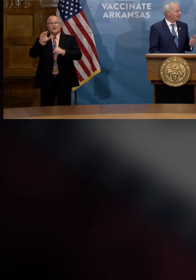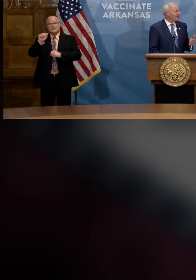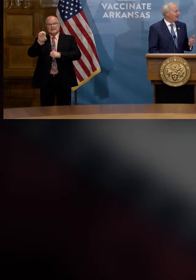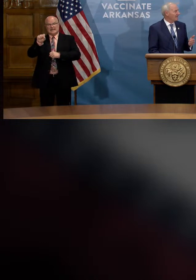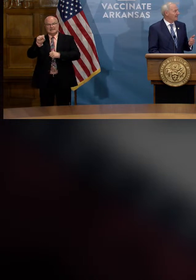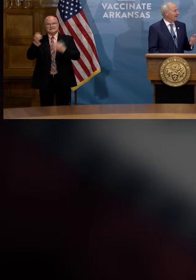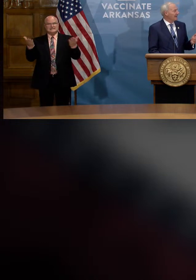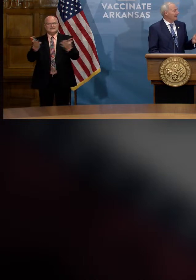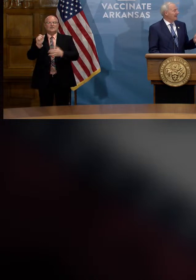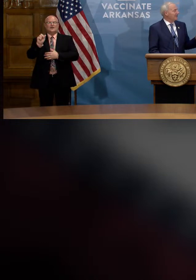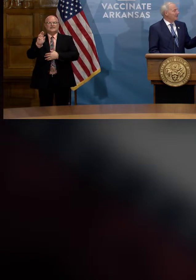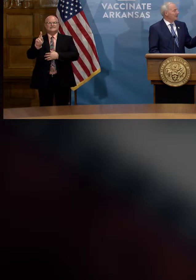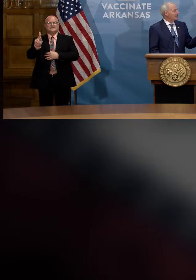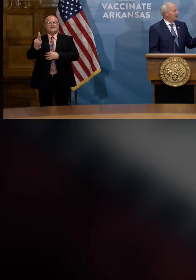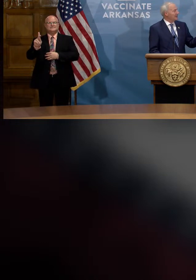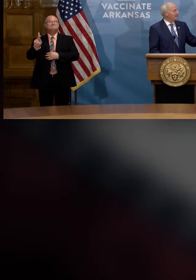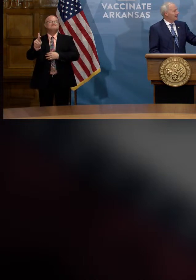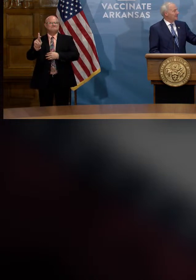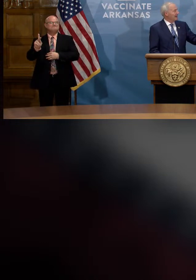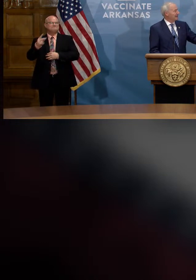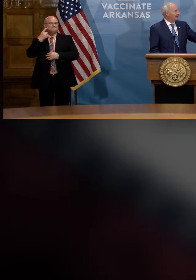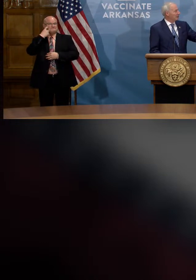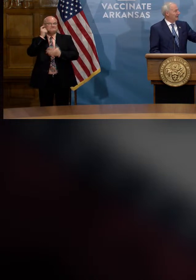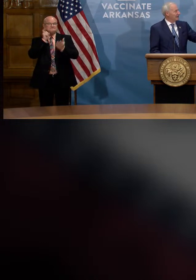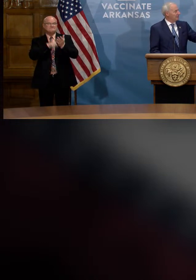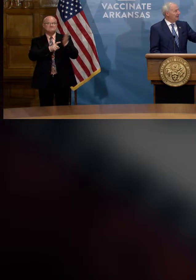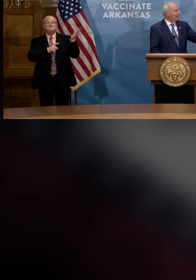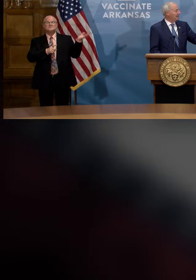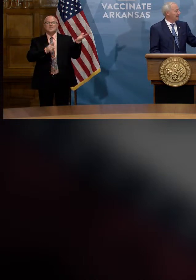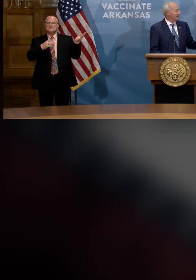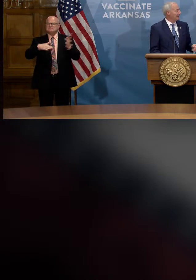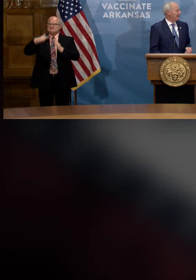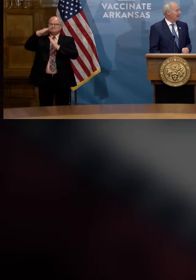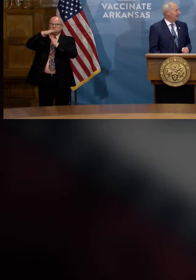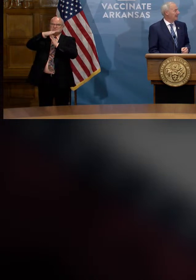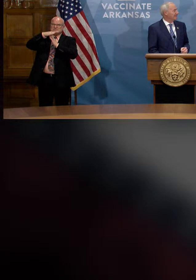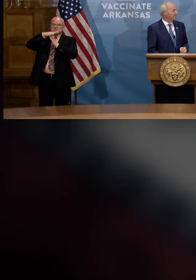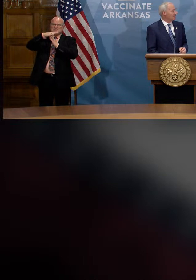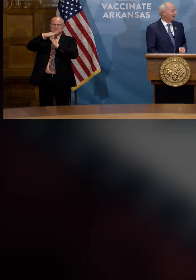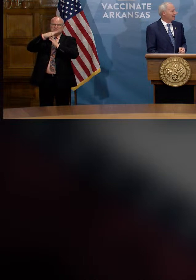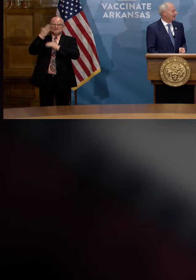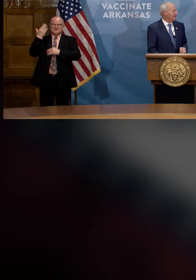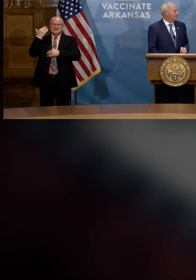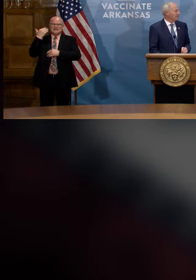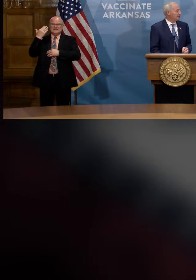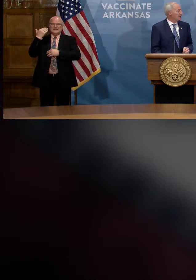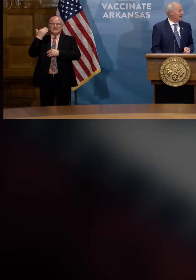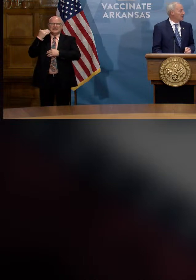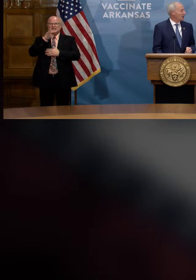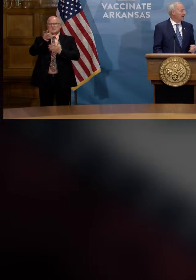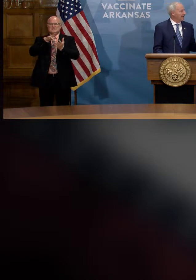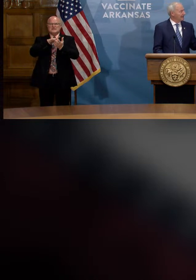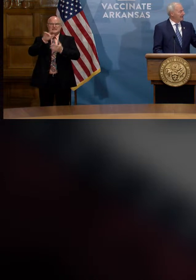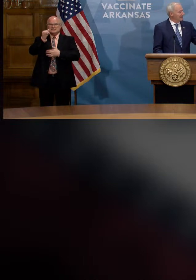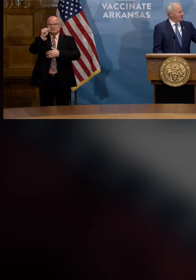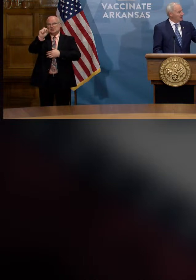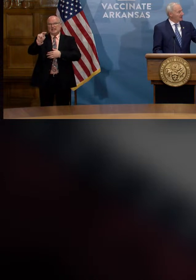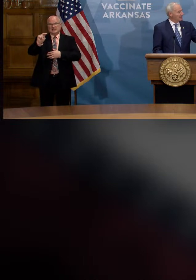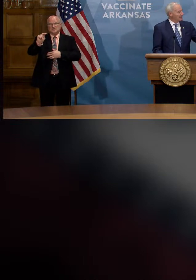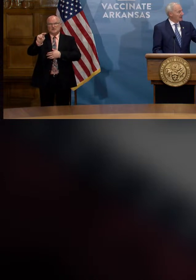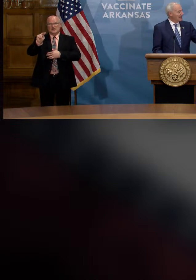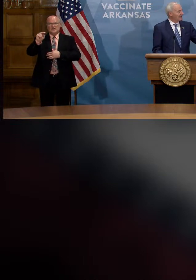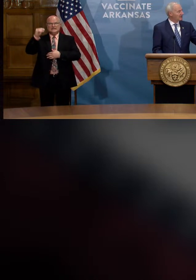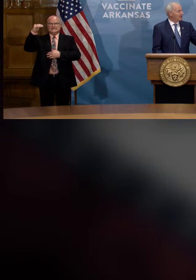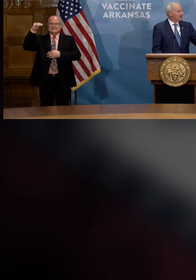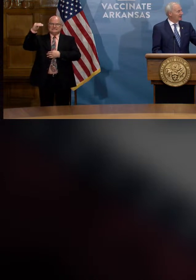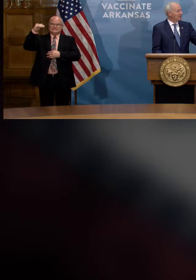in Arkansas. And you can see from that we're at the peak in mid-January. It's been